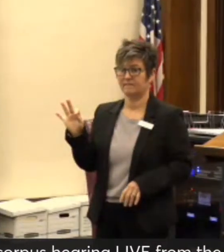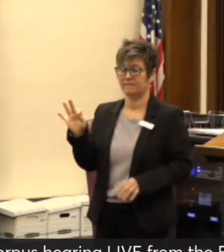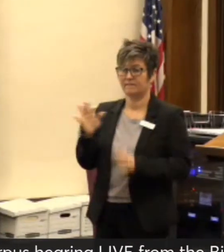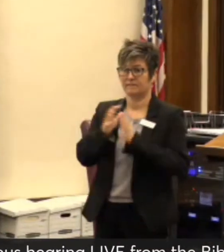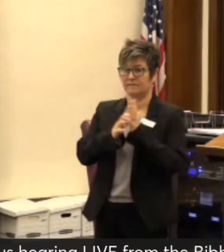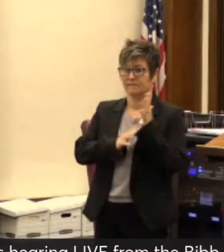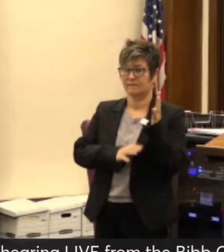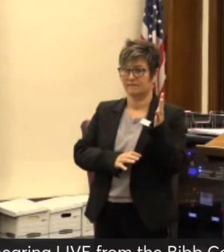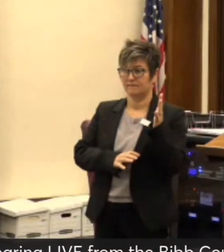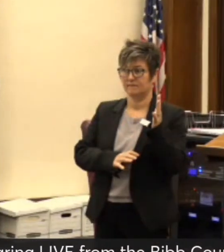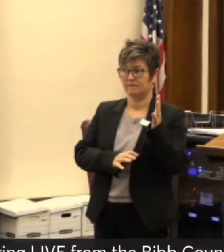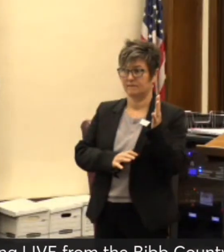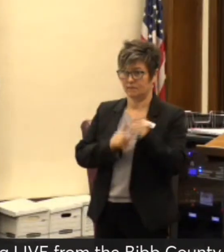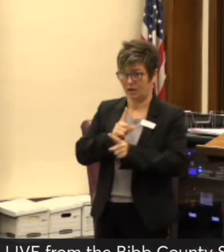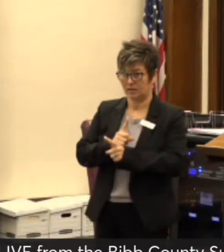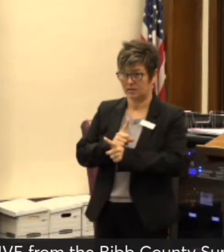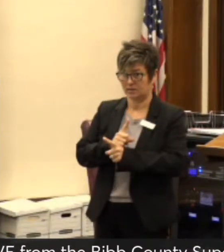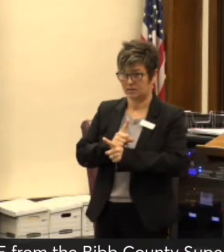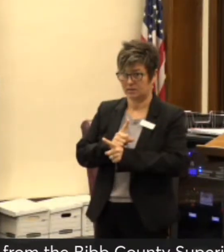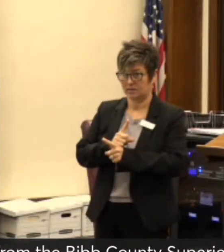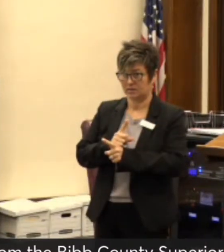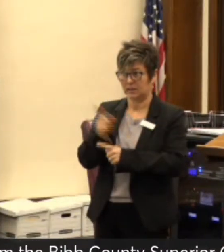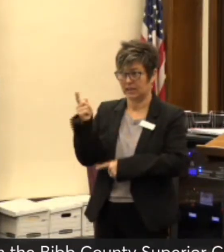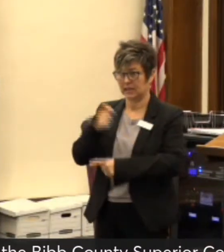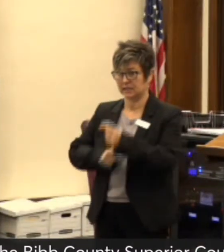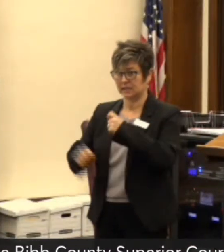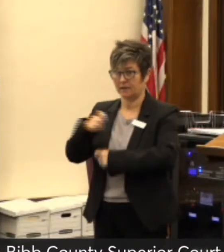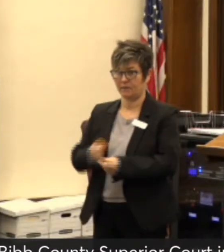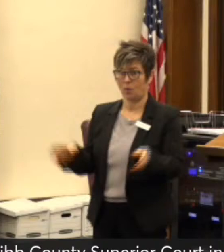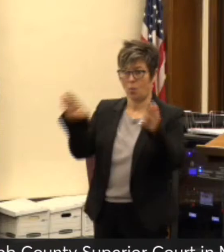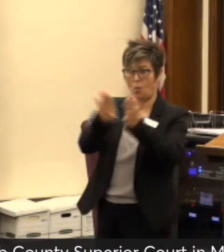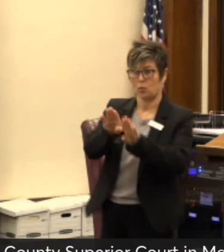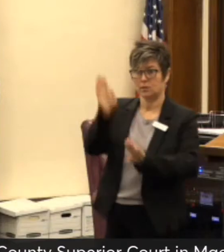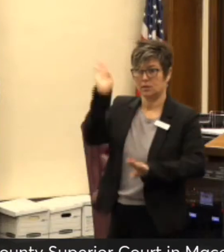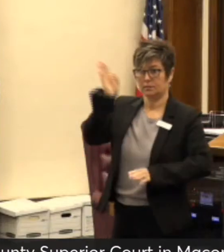am I understanding that in lieu of a closing argument?